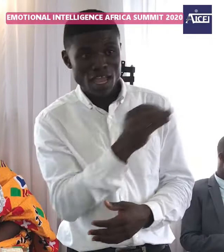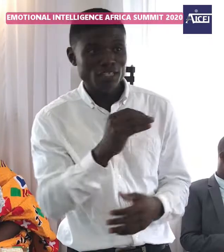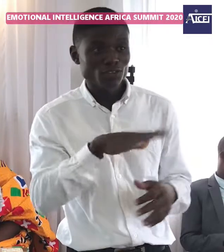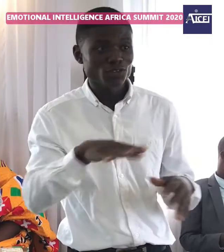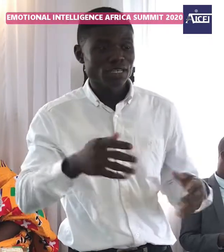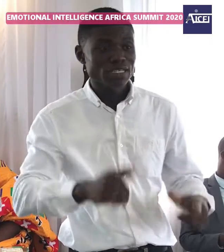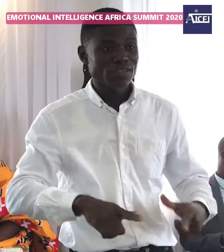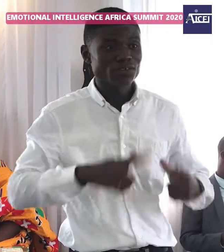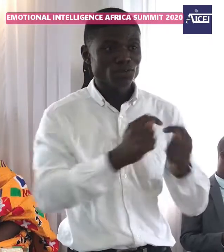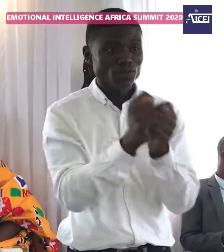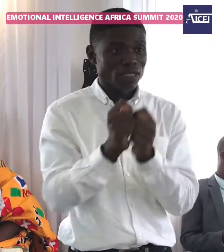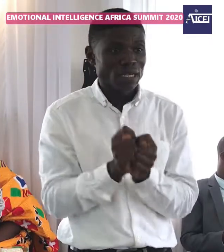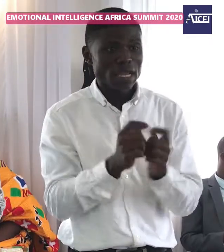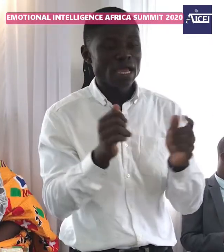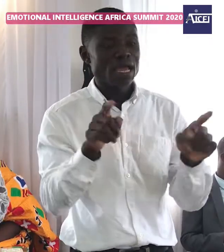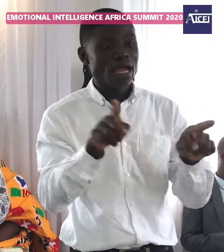unit.